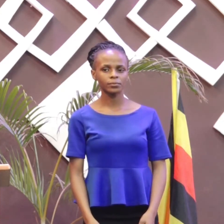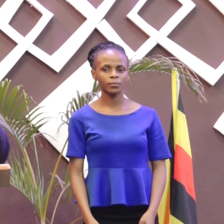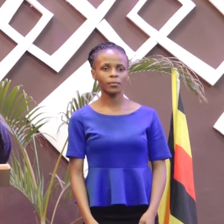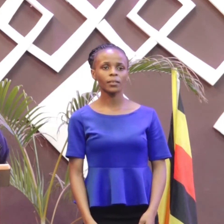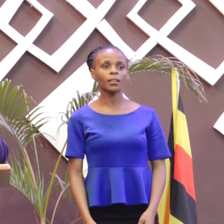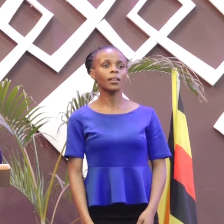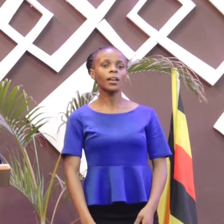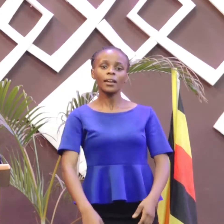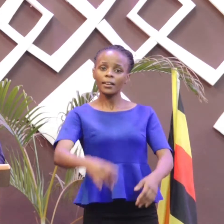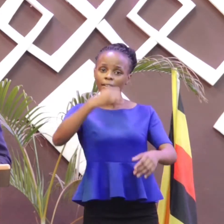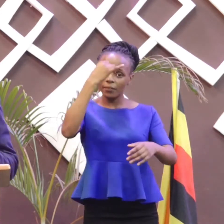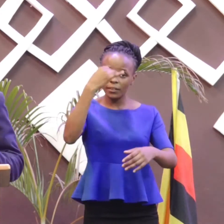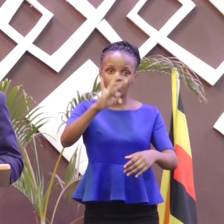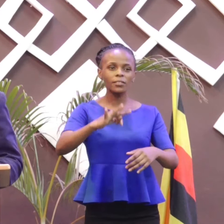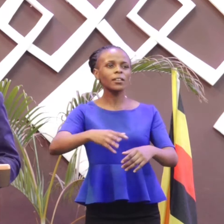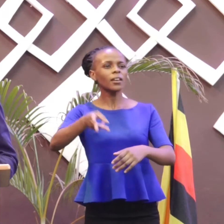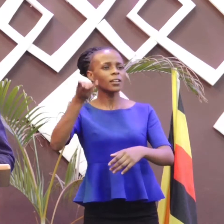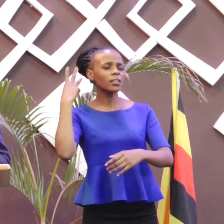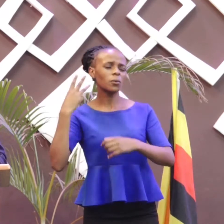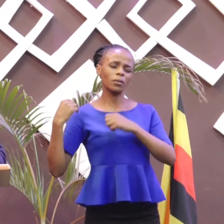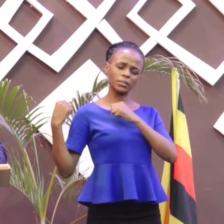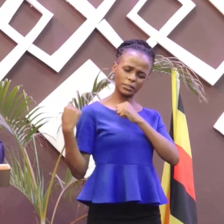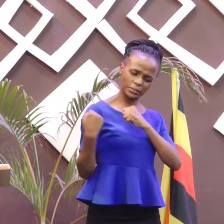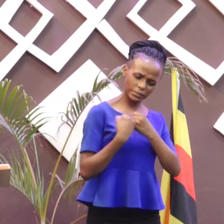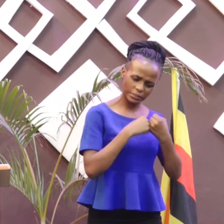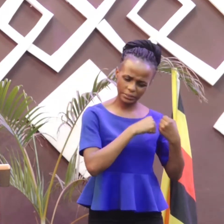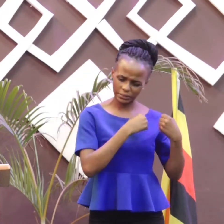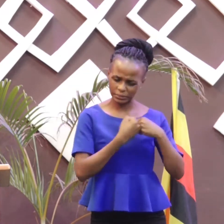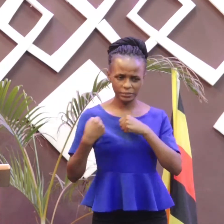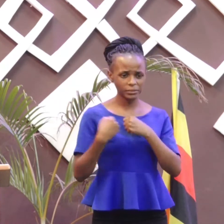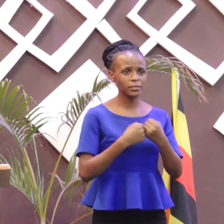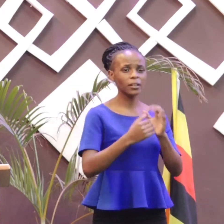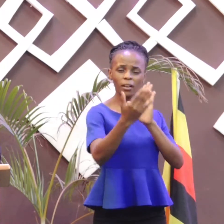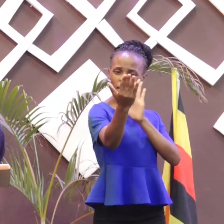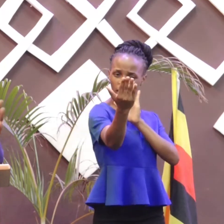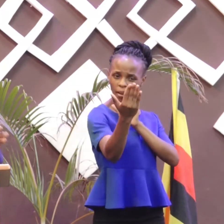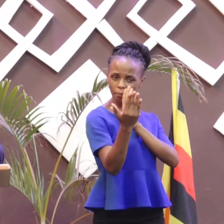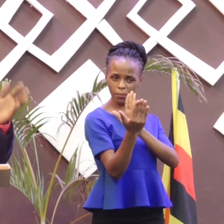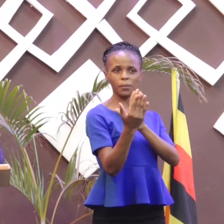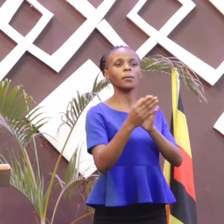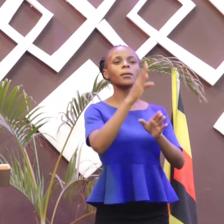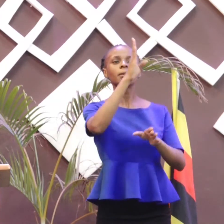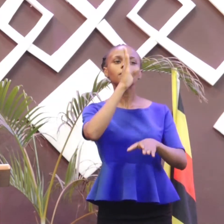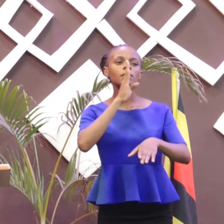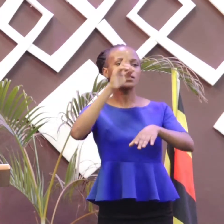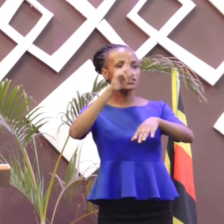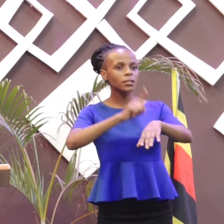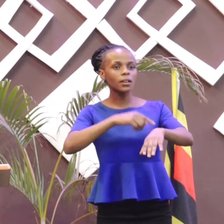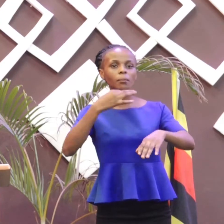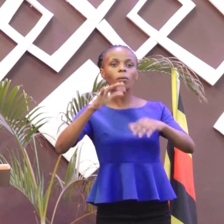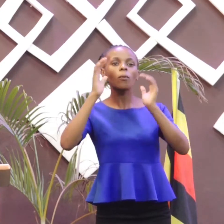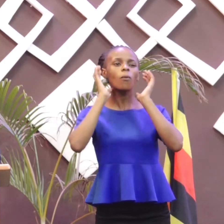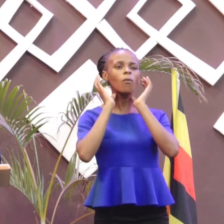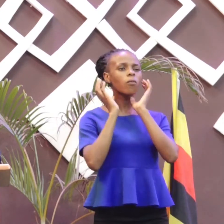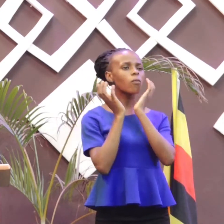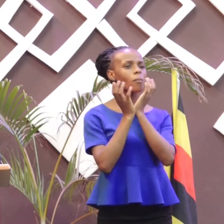tegunajja. Despite the fact that there were challenges that were confronted by the Moses' generation. Yadde nga